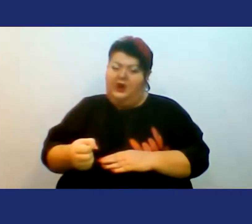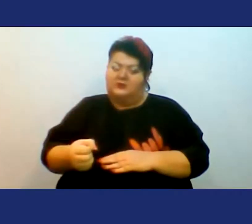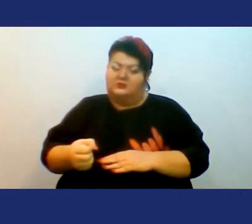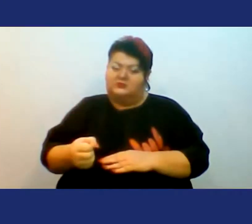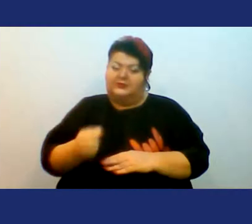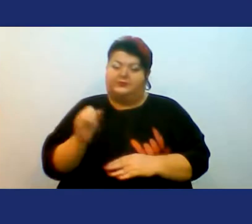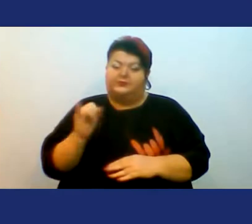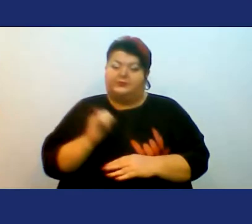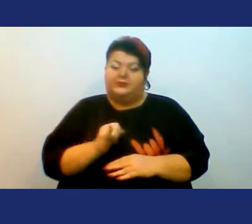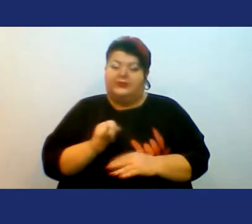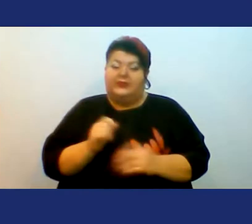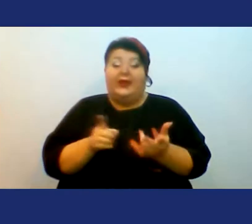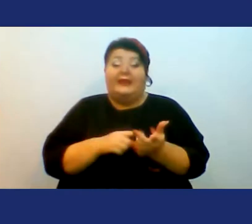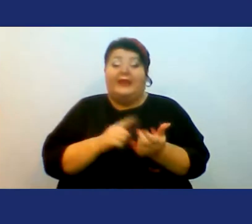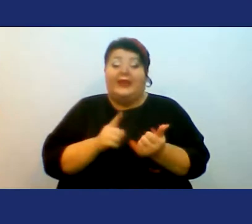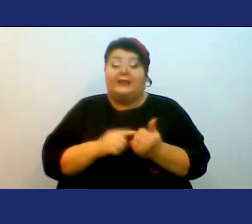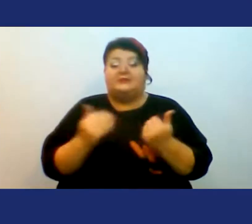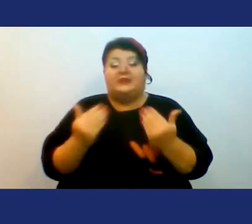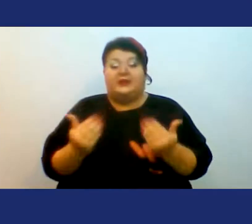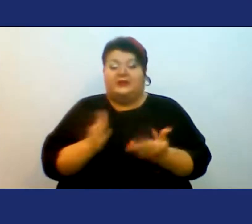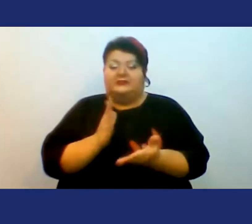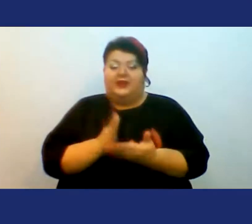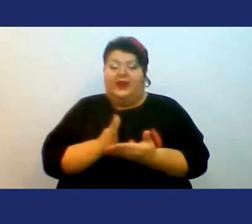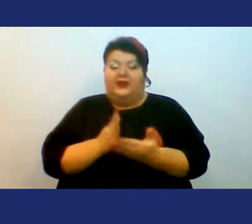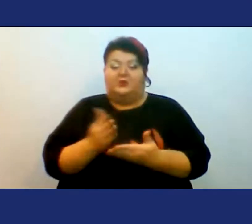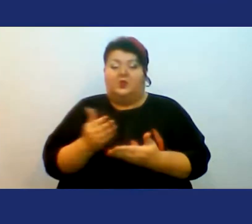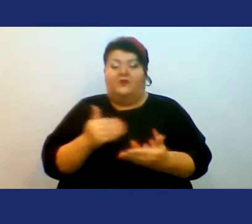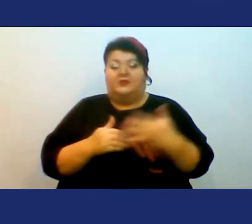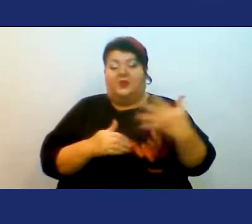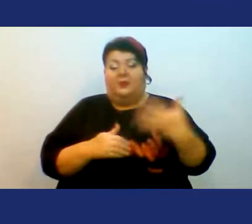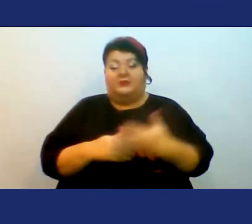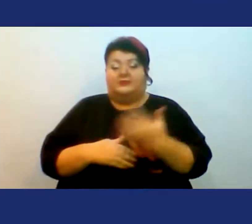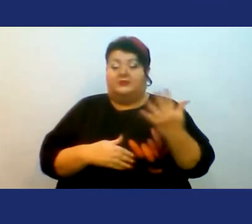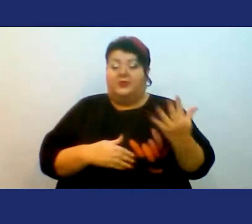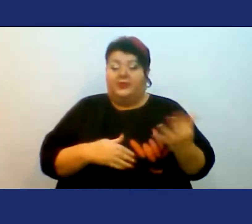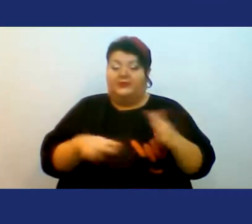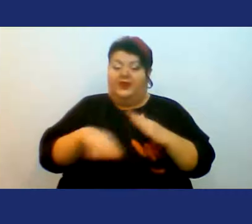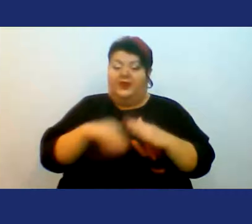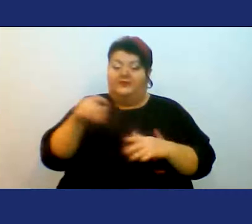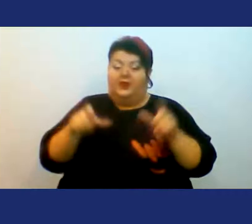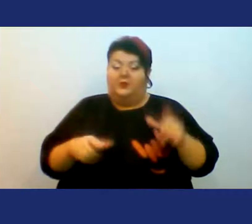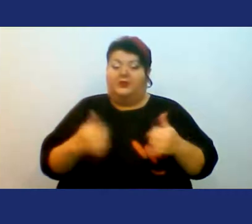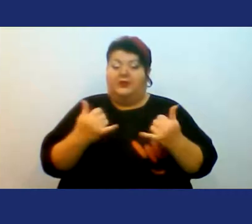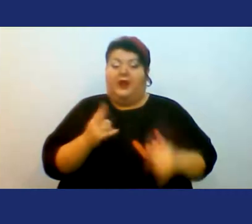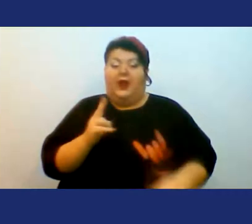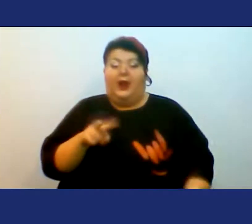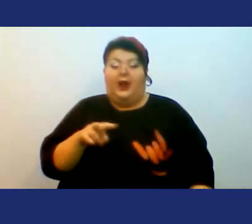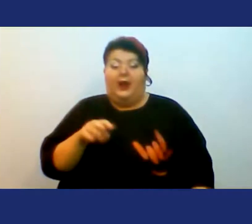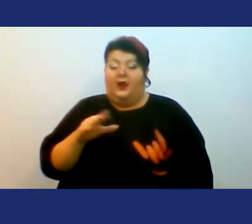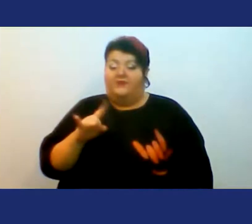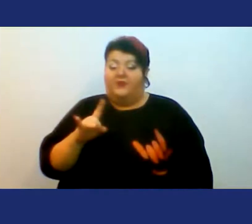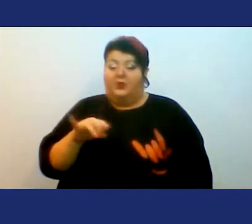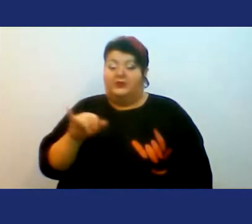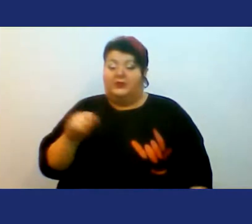55 electoral votes for California, which is a very big and highly populated state, down